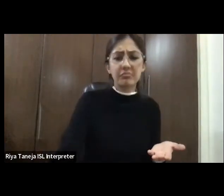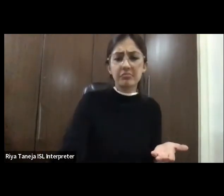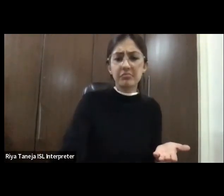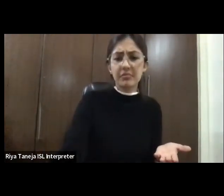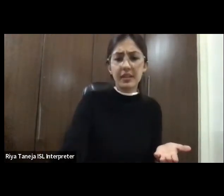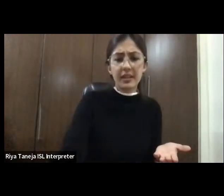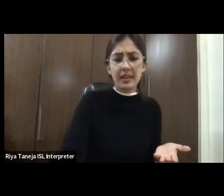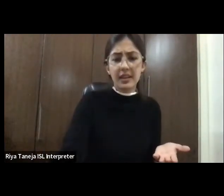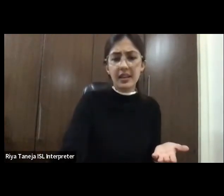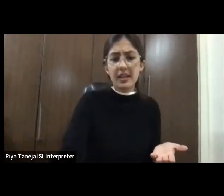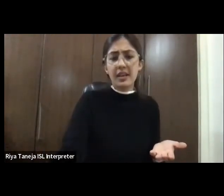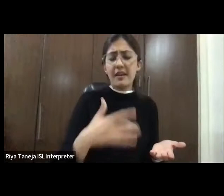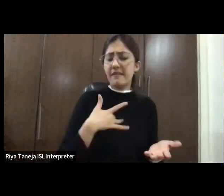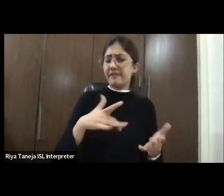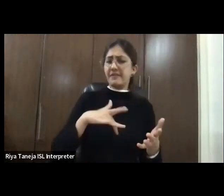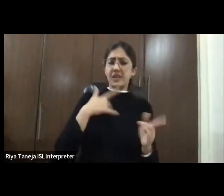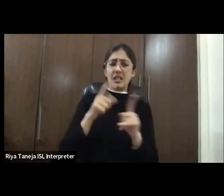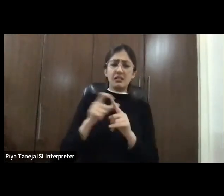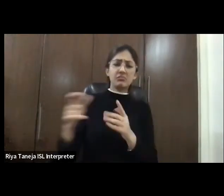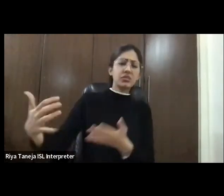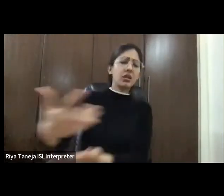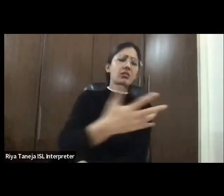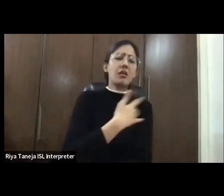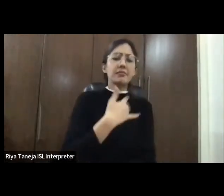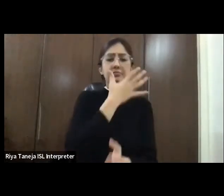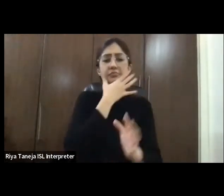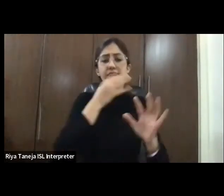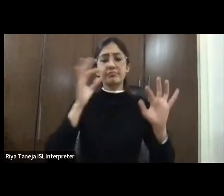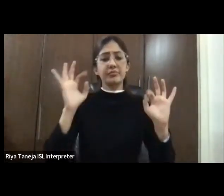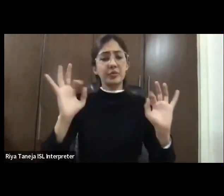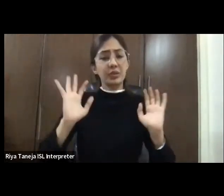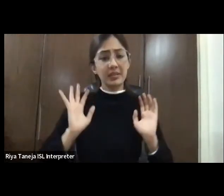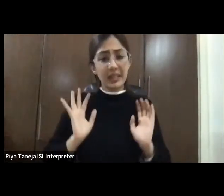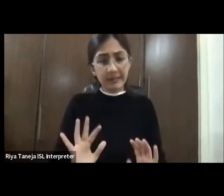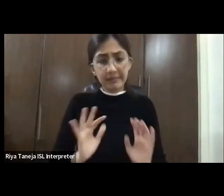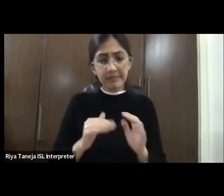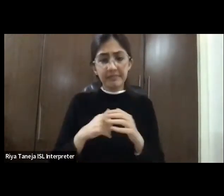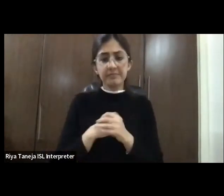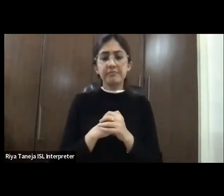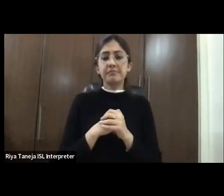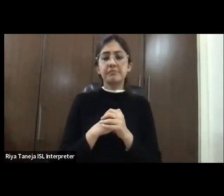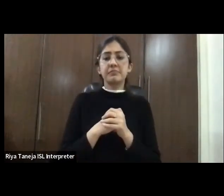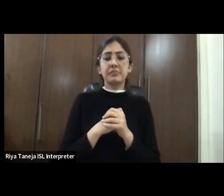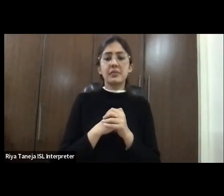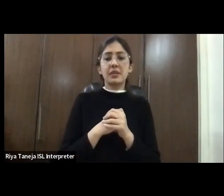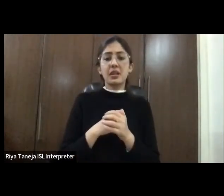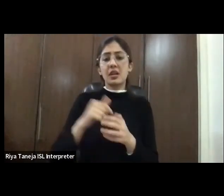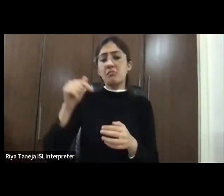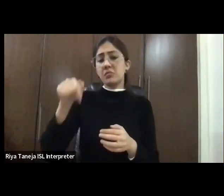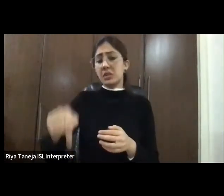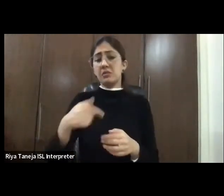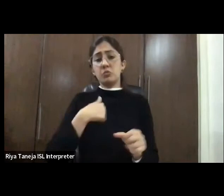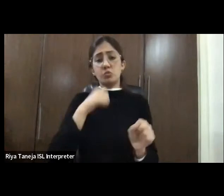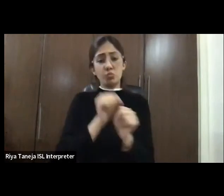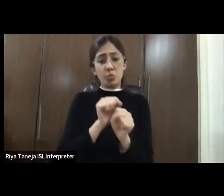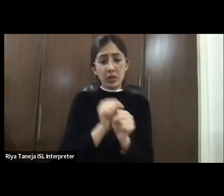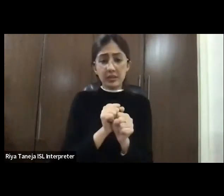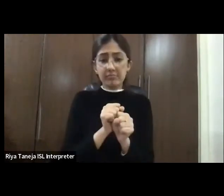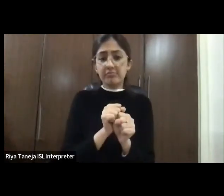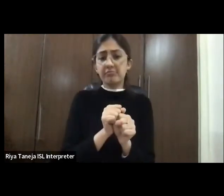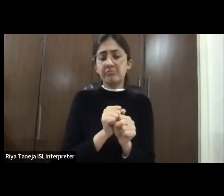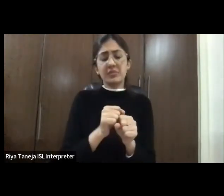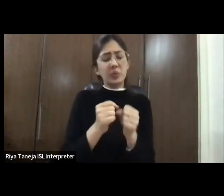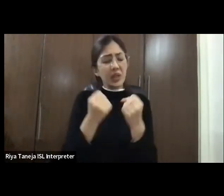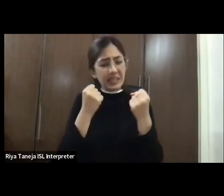rich data behind the deliberations that the jury went through. Our task was very difficult because there were